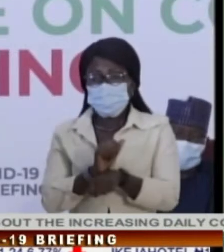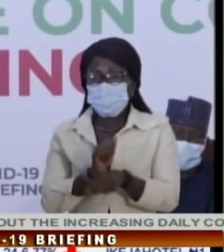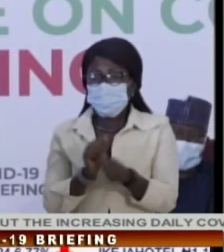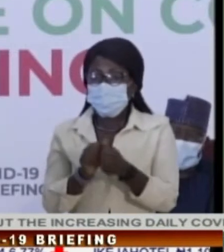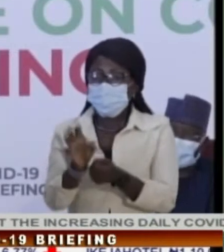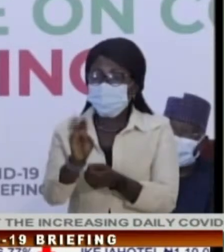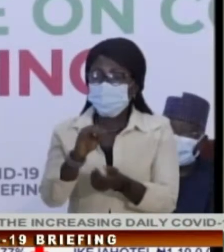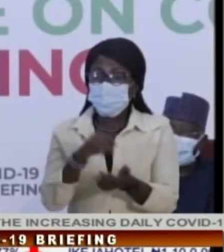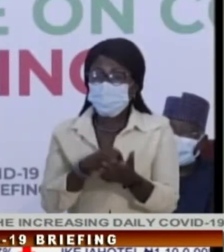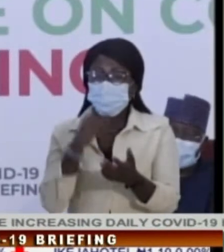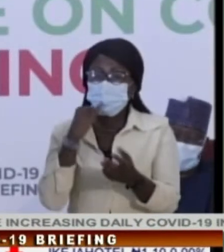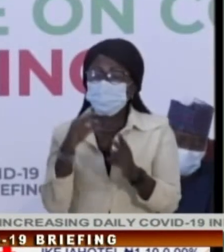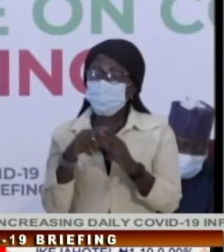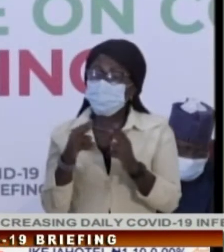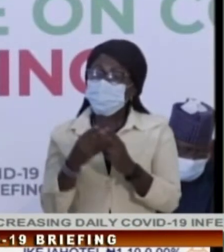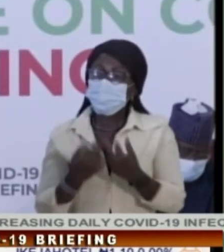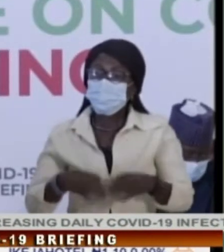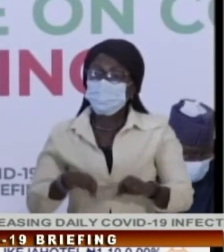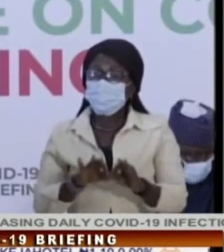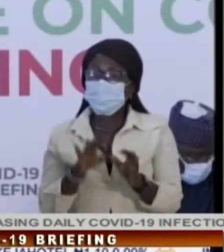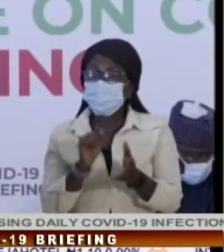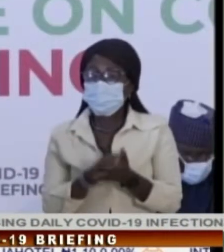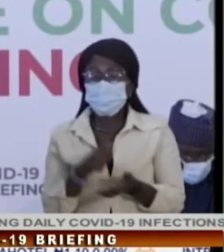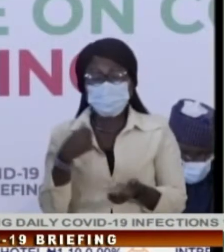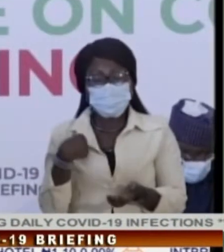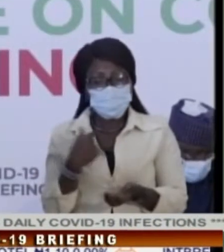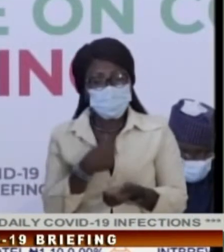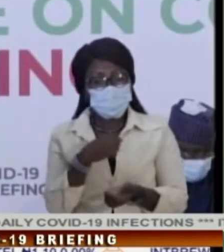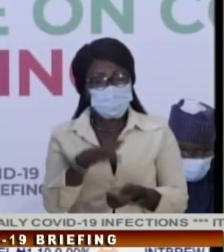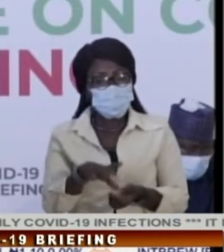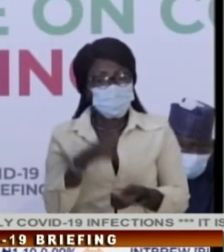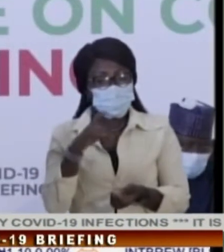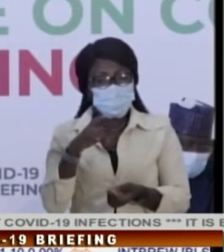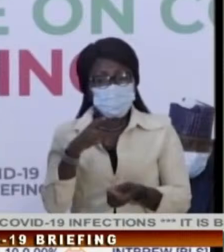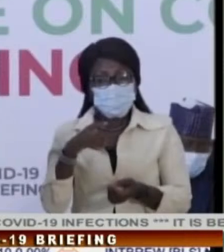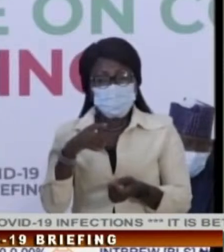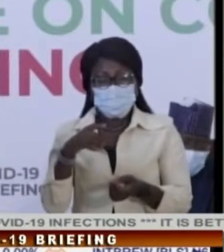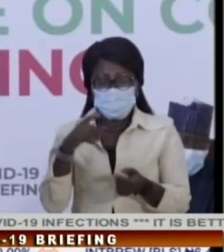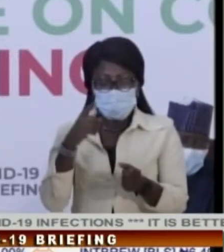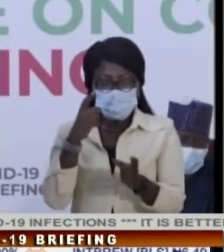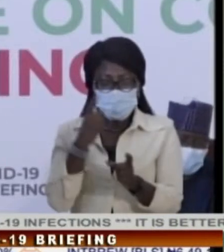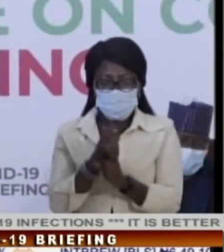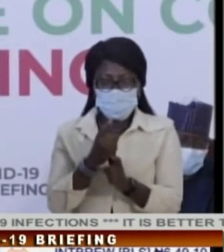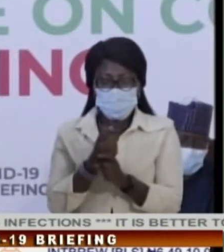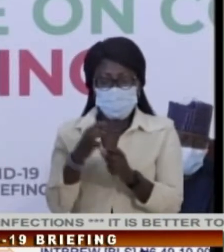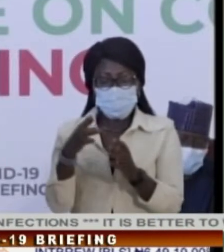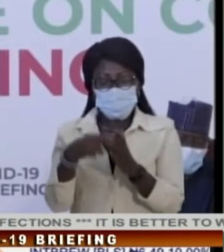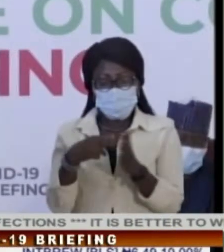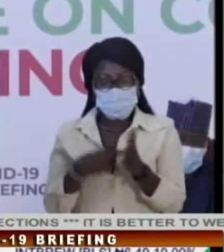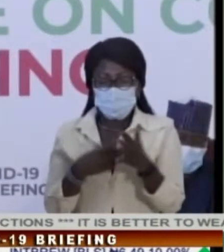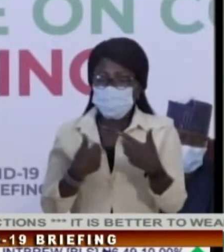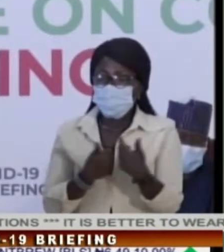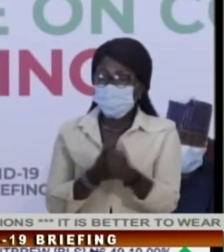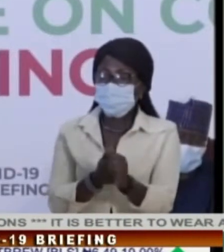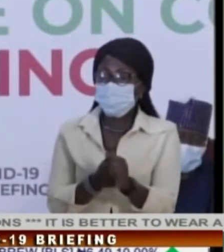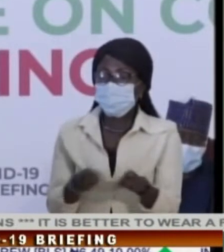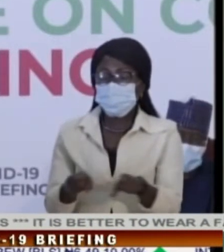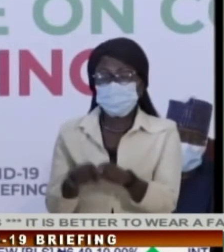extremely important that we take compliance with the non-pharmaceutical interventions as a collective